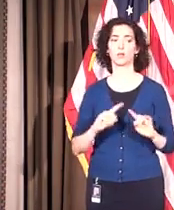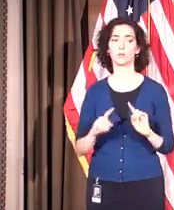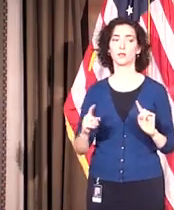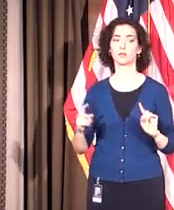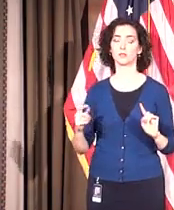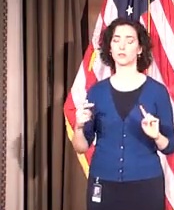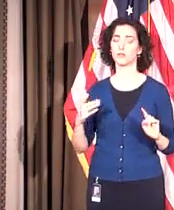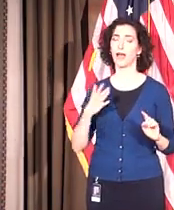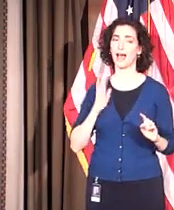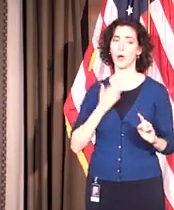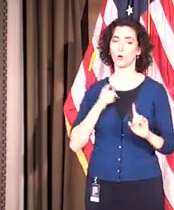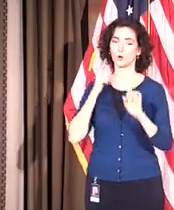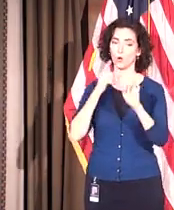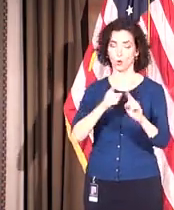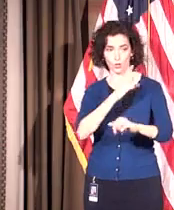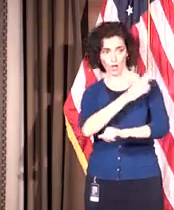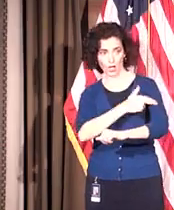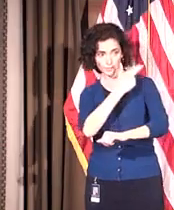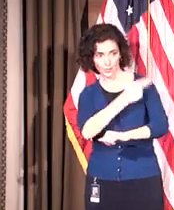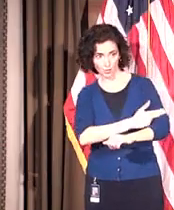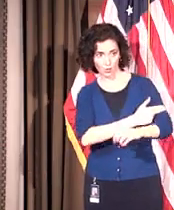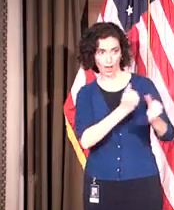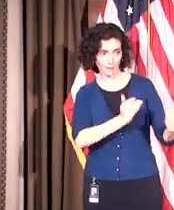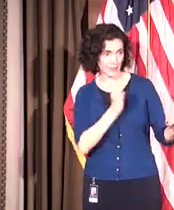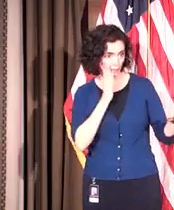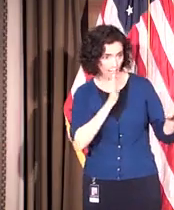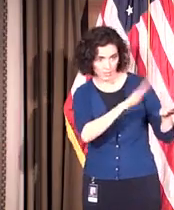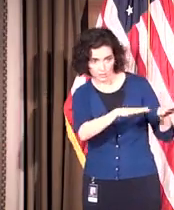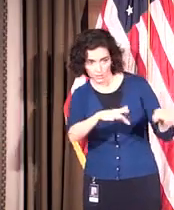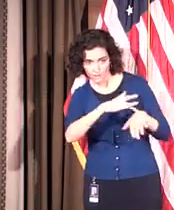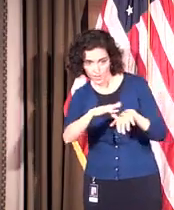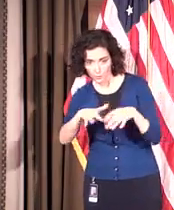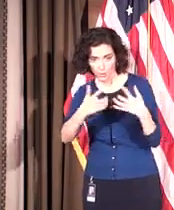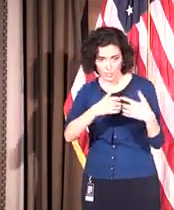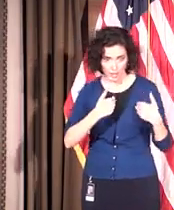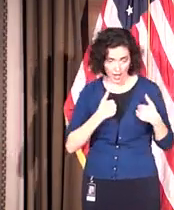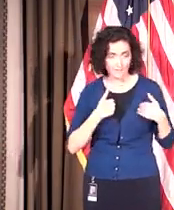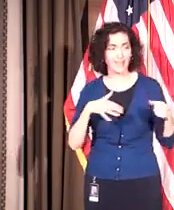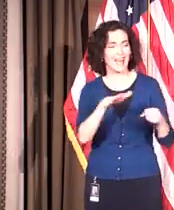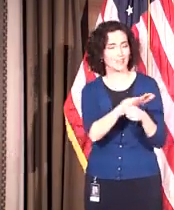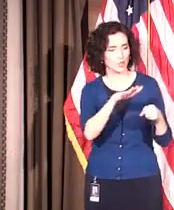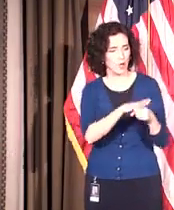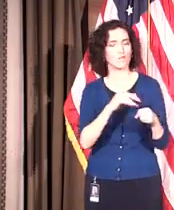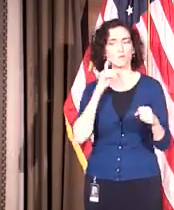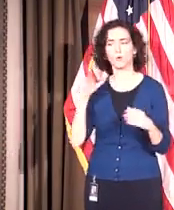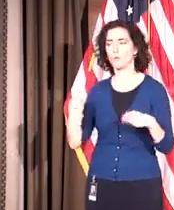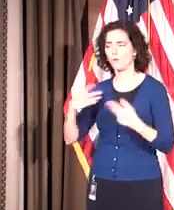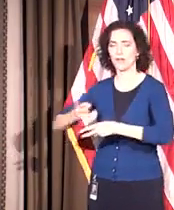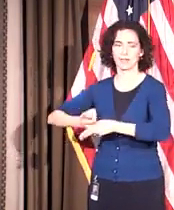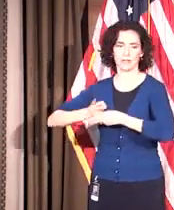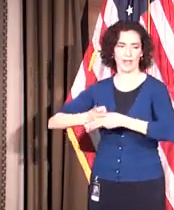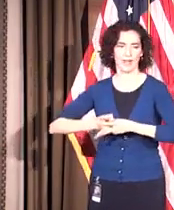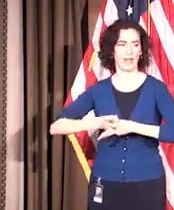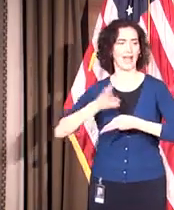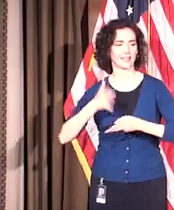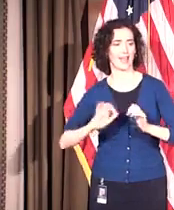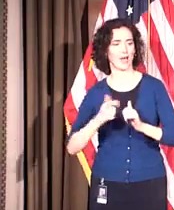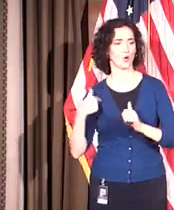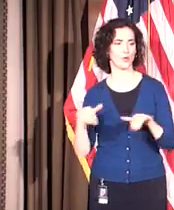in our hospitals that we need to render life-saving care. And so that really is the measuring